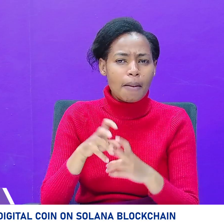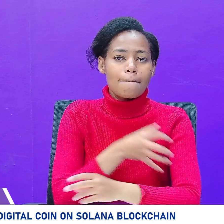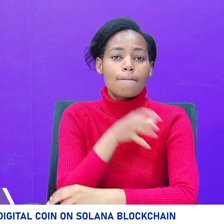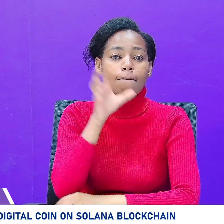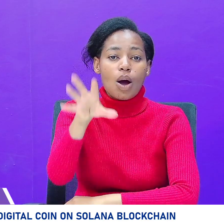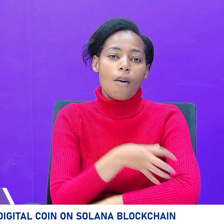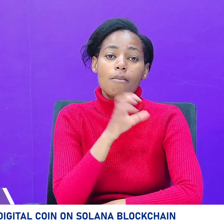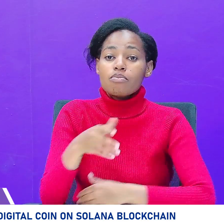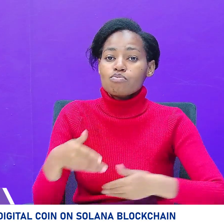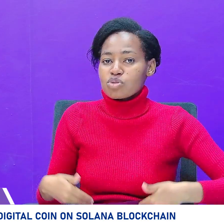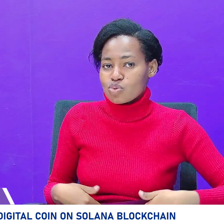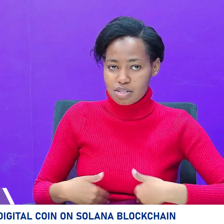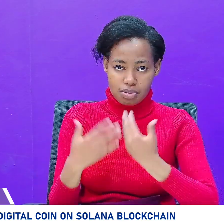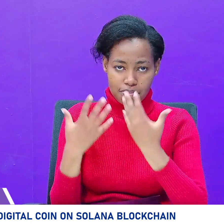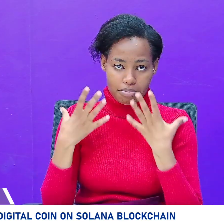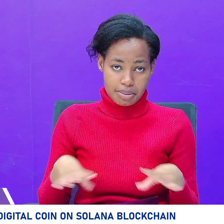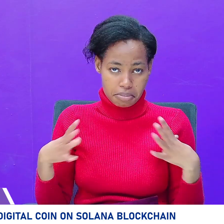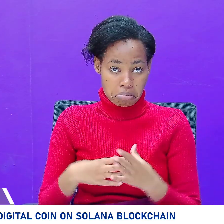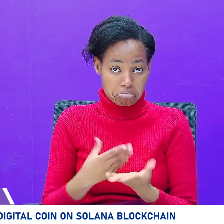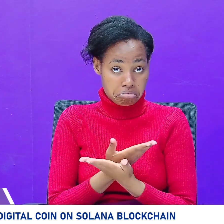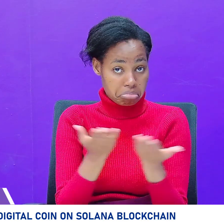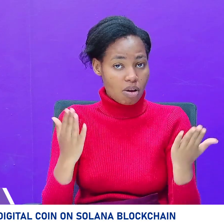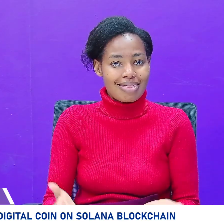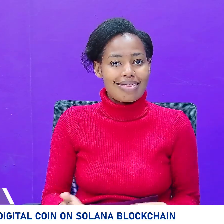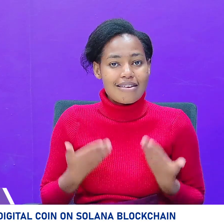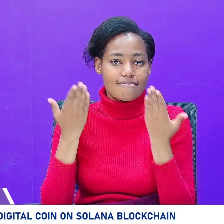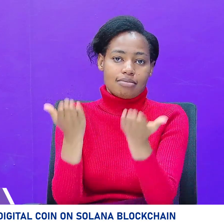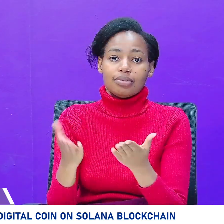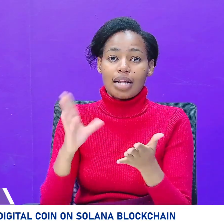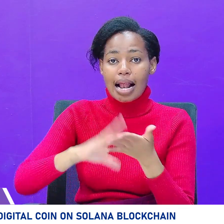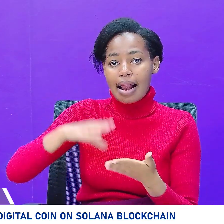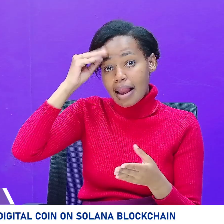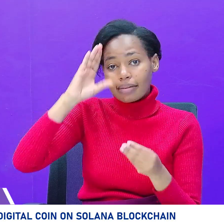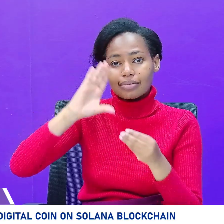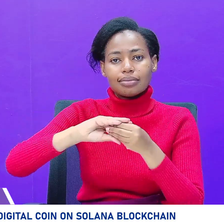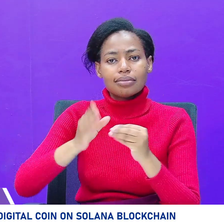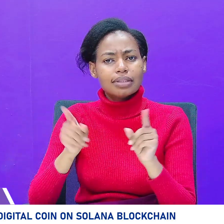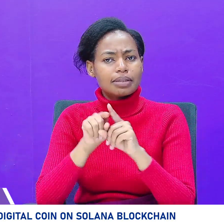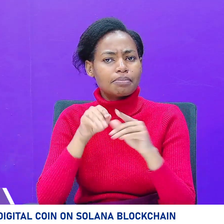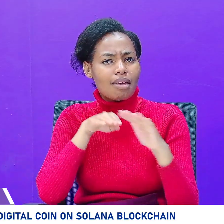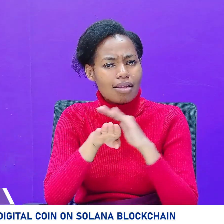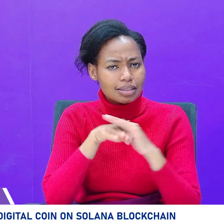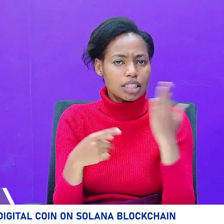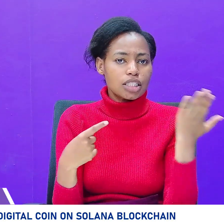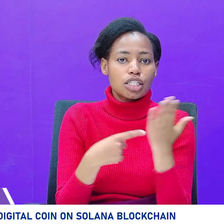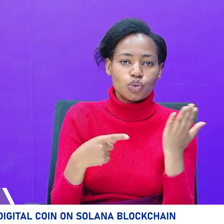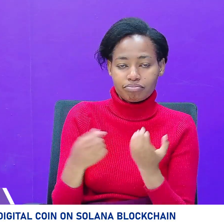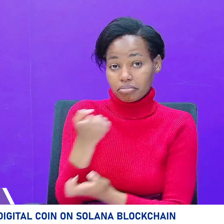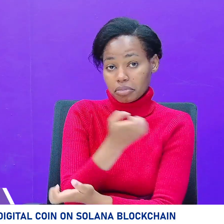that the project seeks to empower young people by offering avenues to learn, create, and invest in the digital